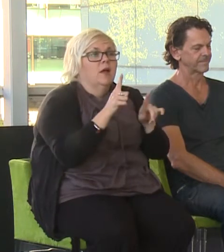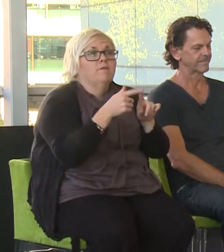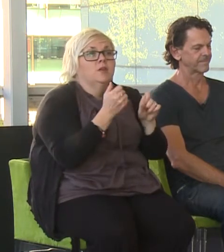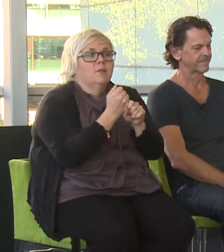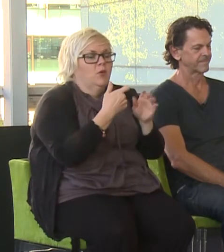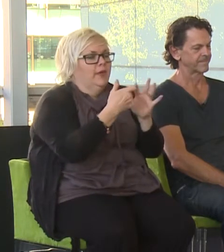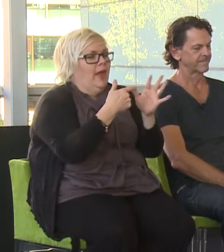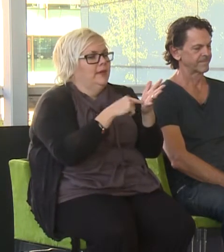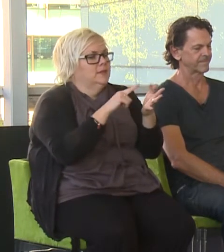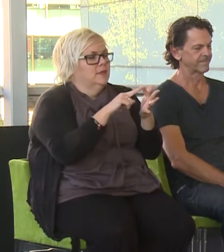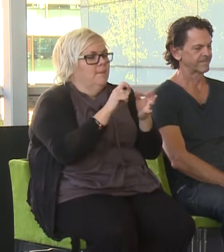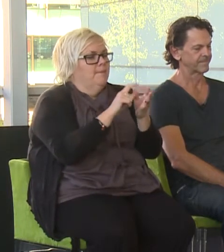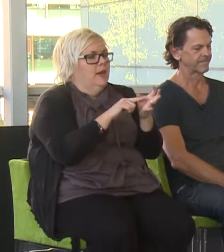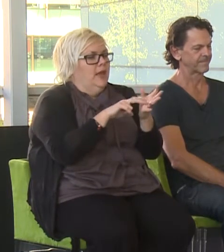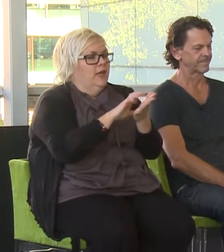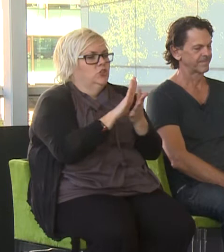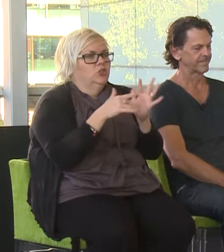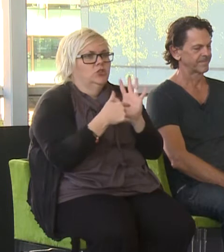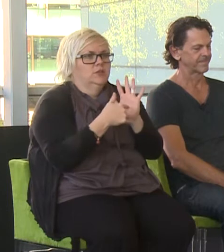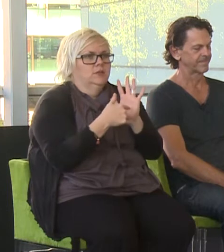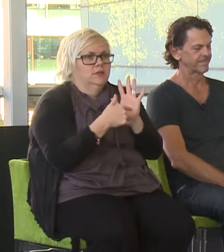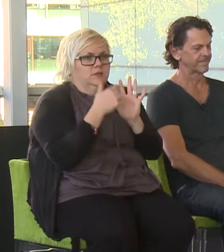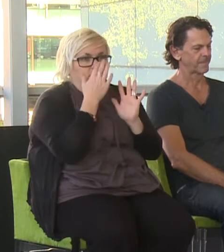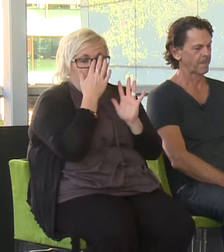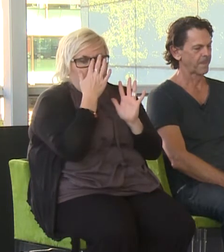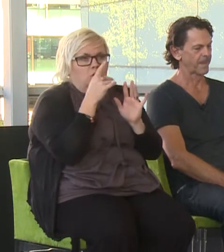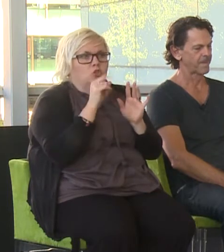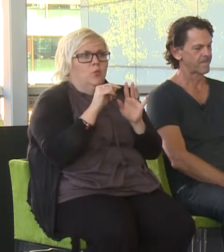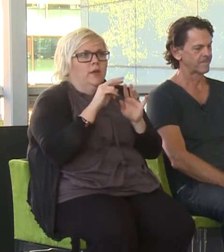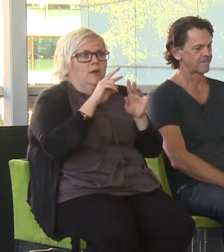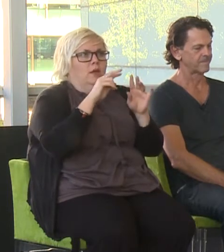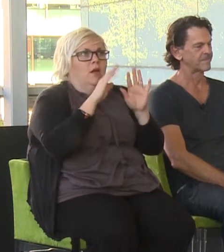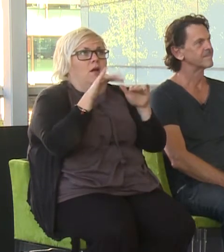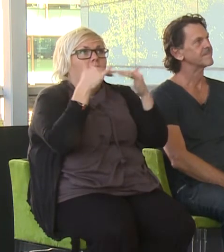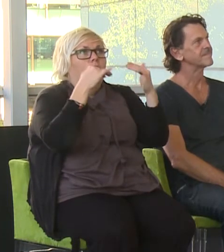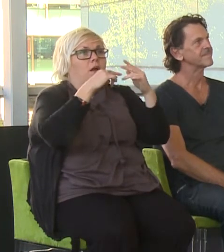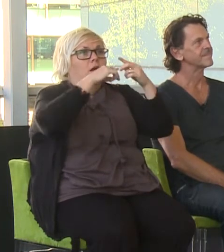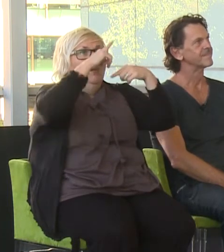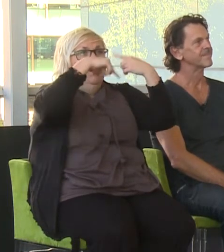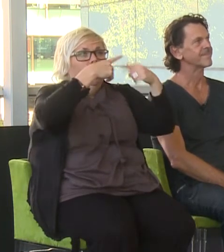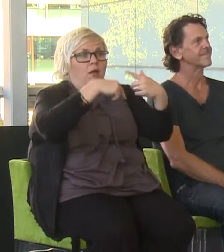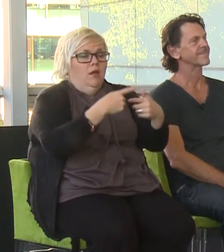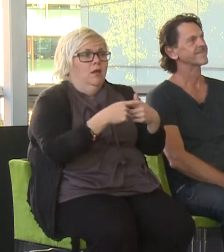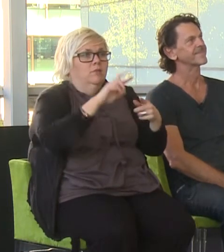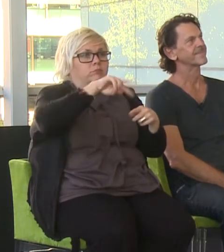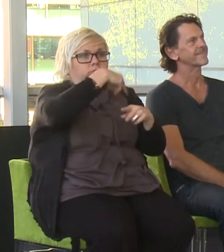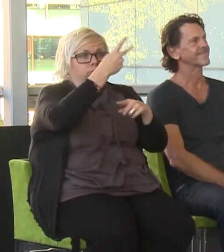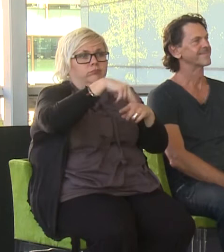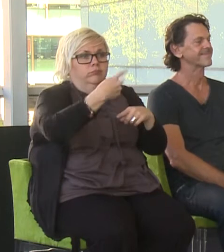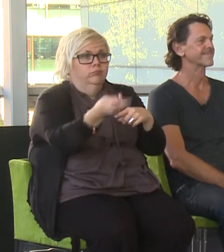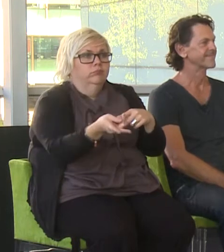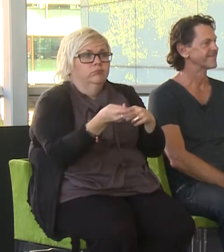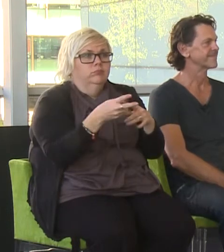Kate Blanchett, portrayed doing high-velocity, high-impact, superhuman feats, vanquishing